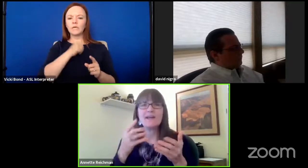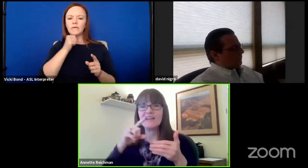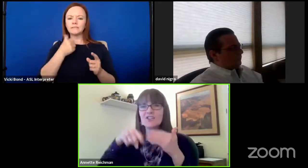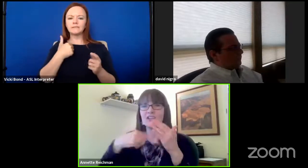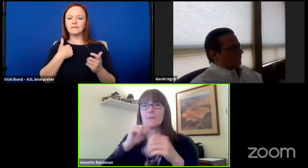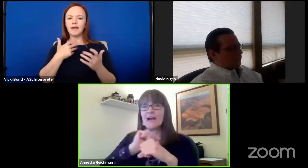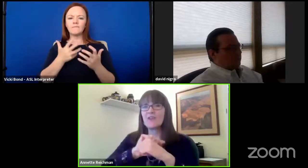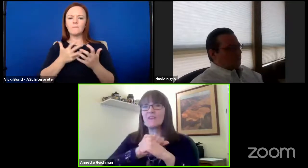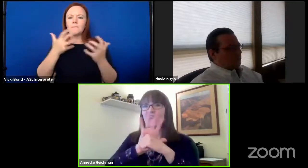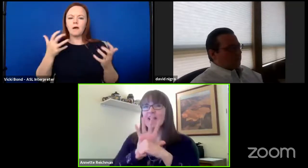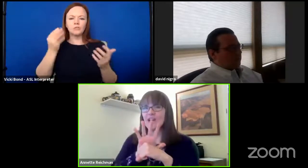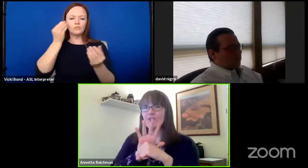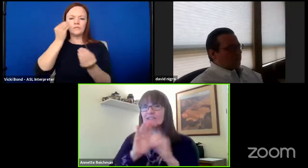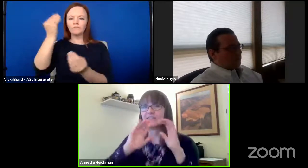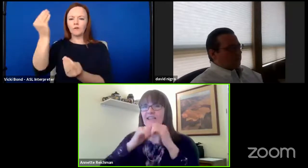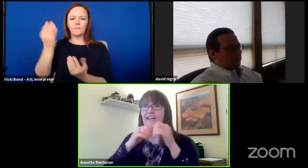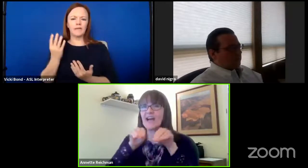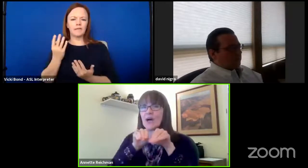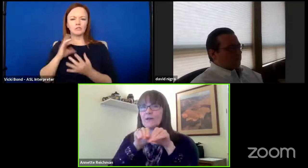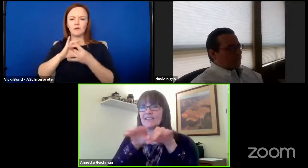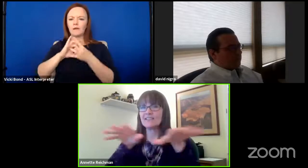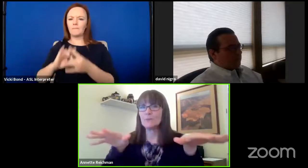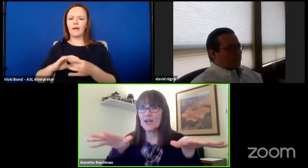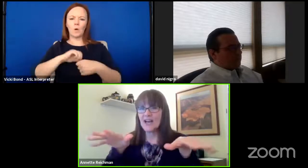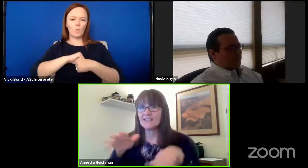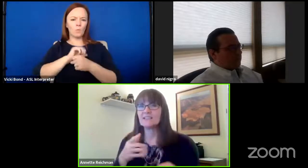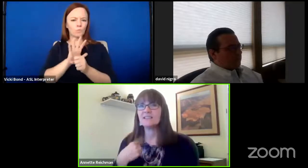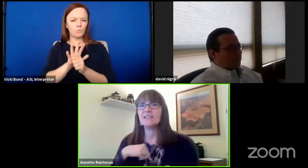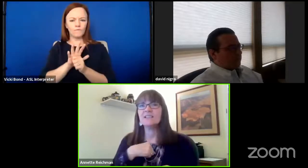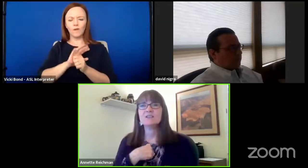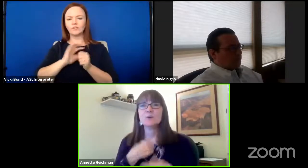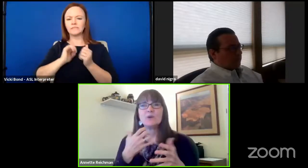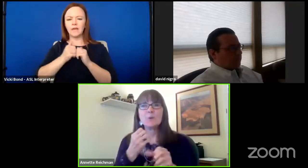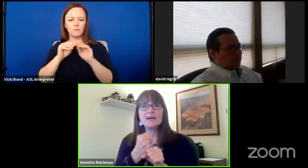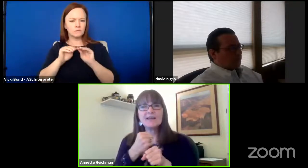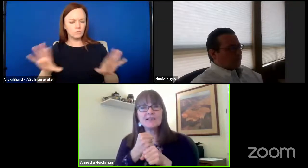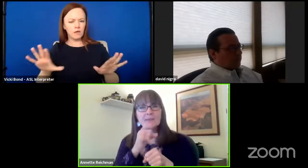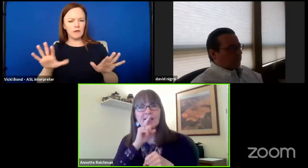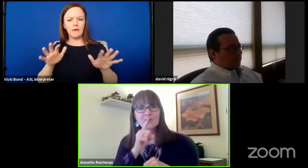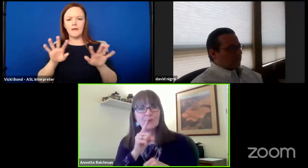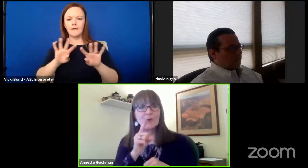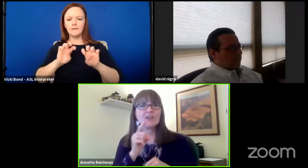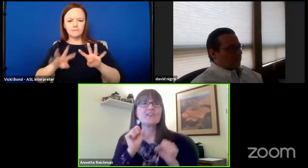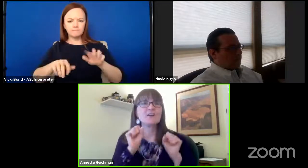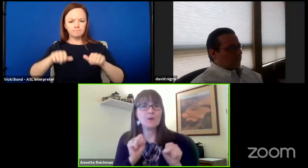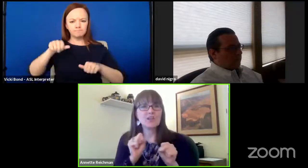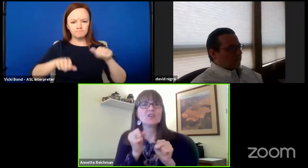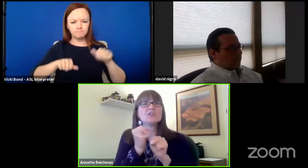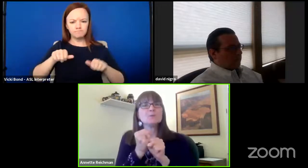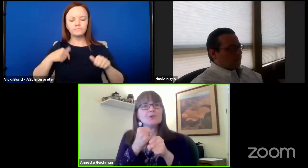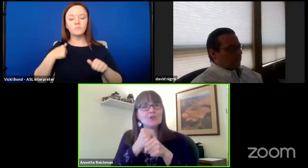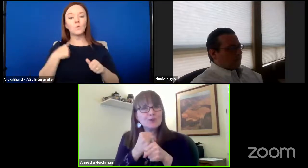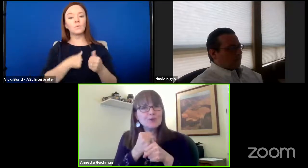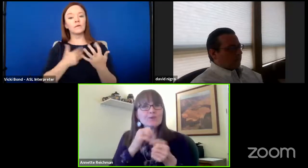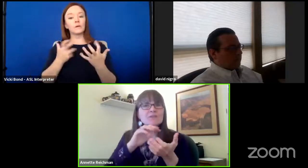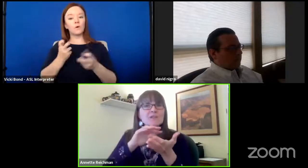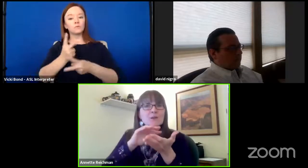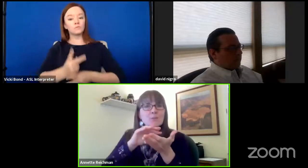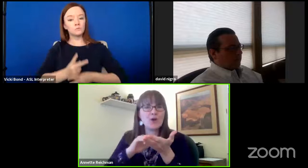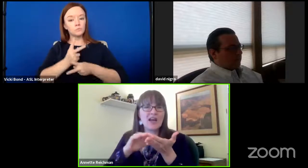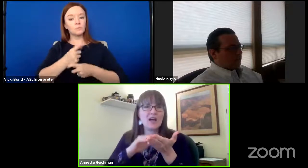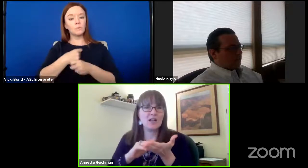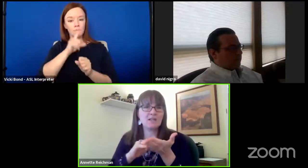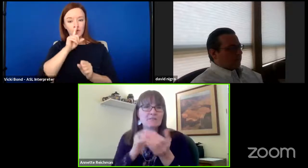much information about the virus and how it spread. But we wanted to make sure that we could